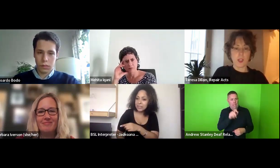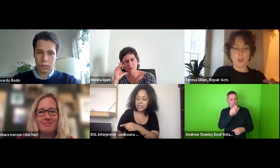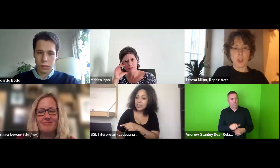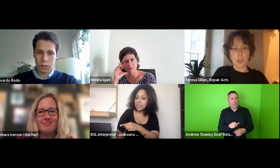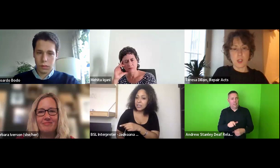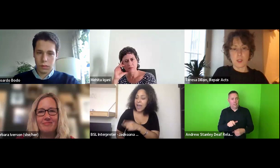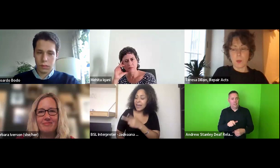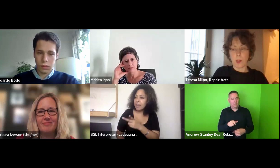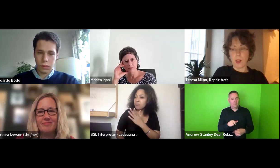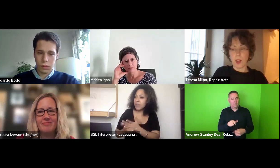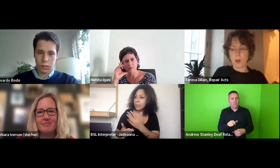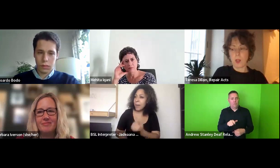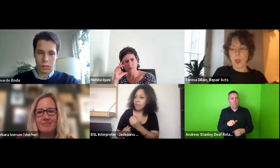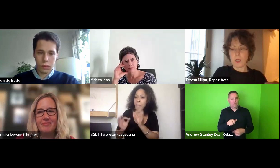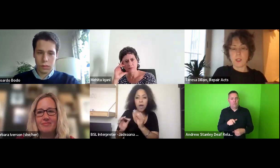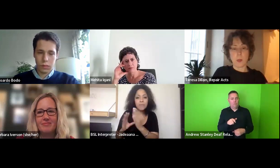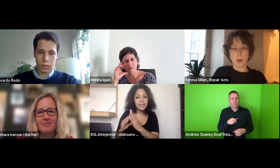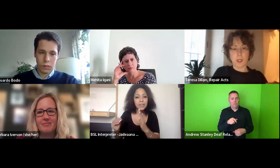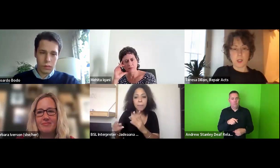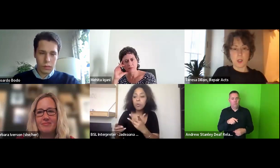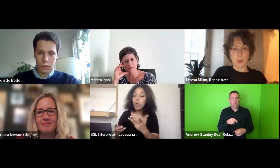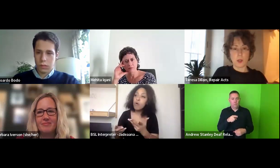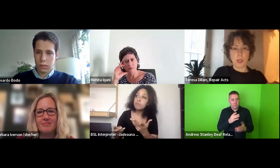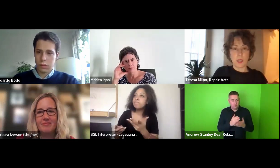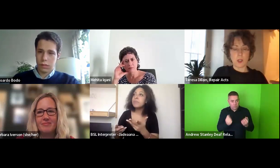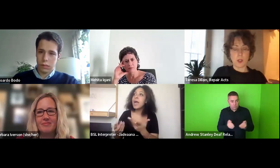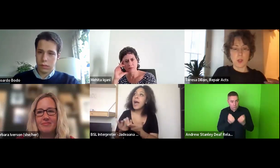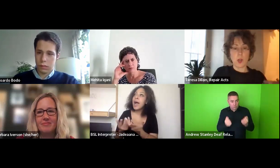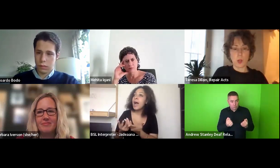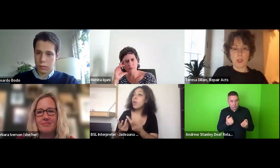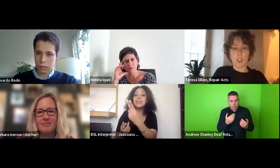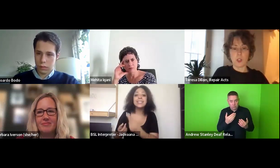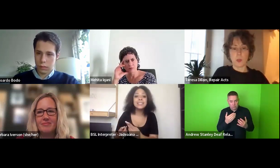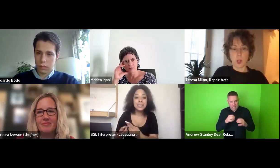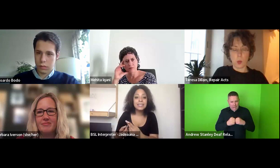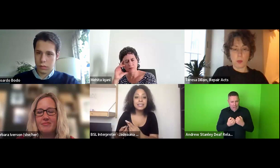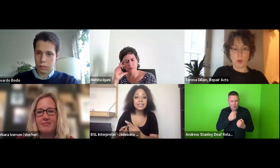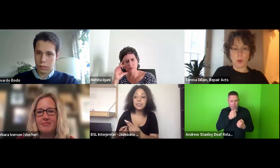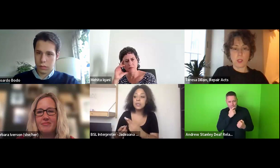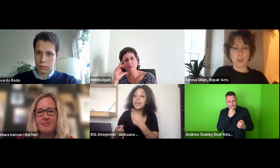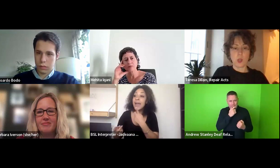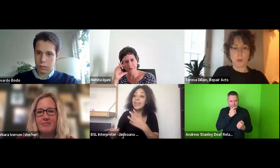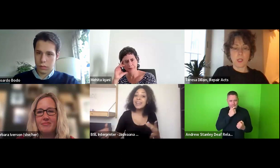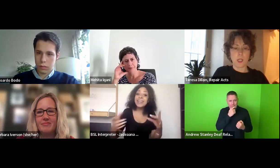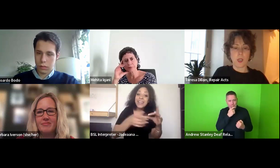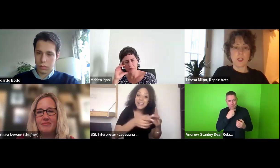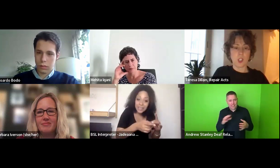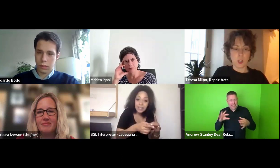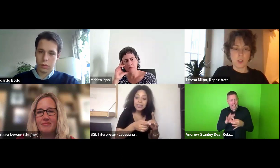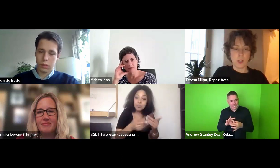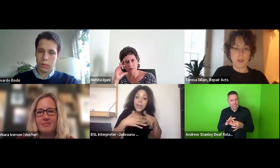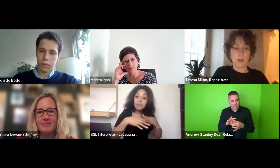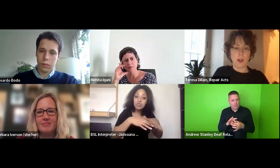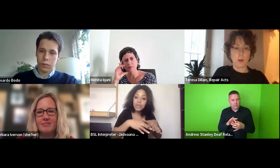I think is a really good example of how artistic practice can also link sort of local issues with global flows and the geopolitical kind